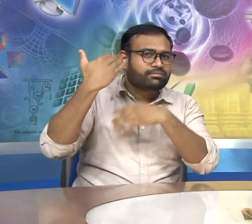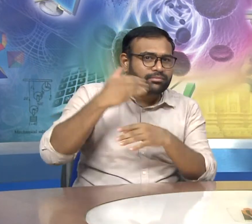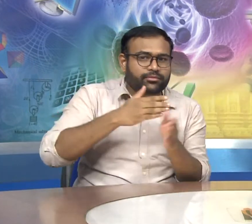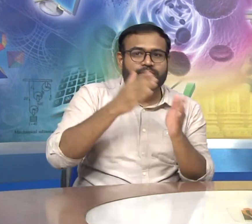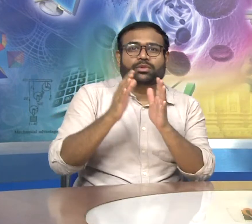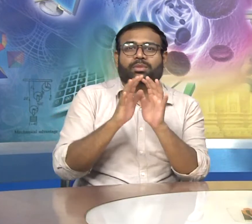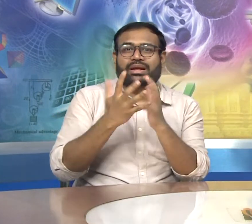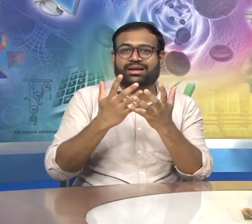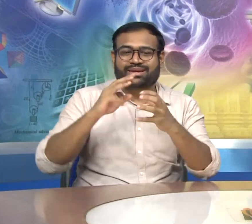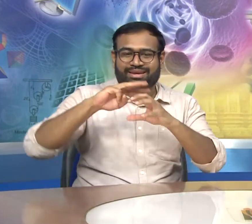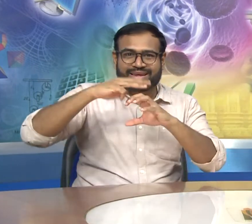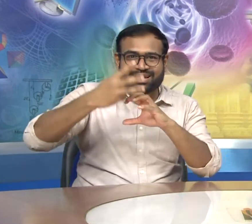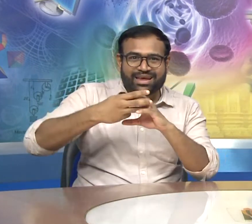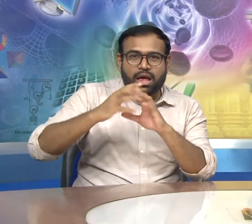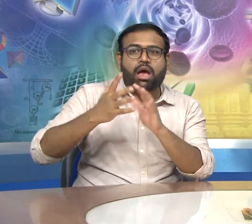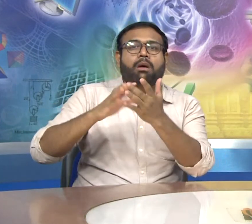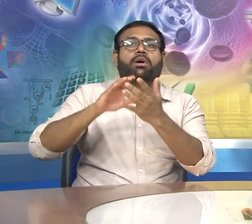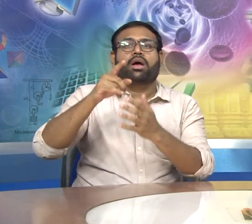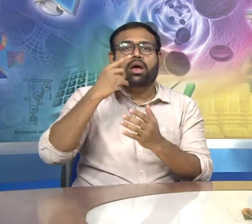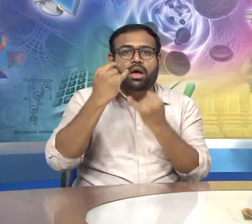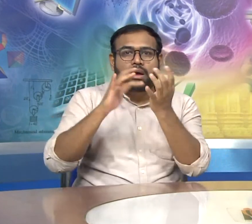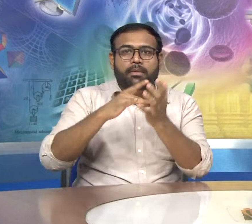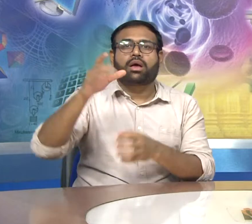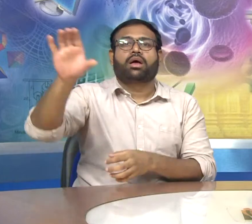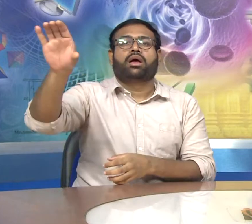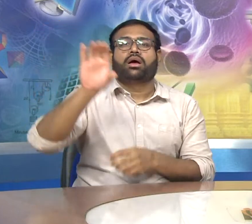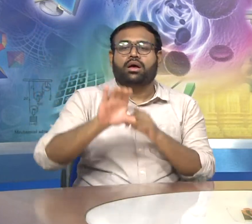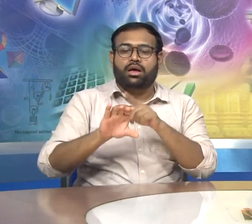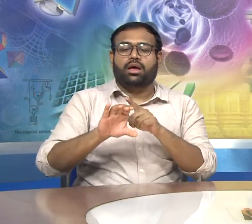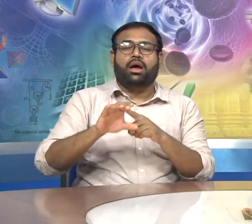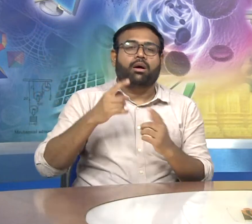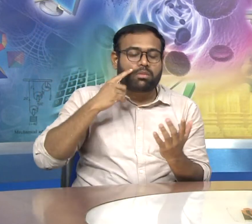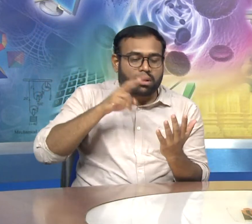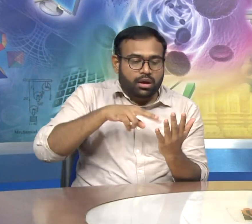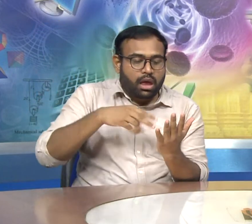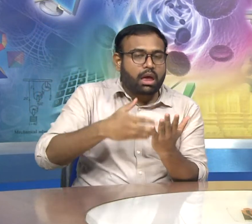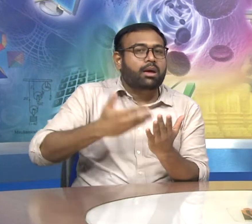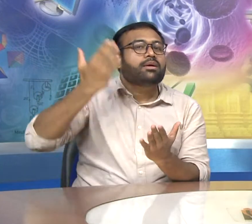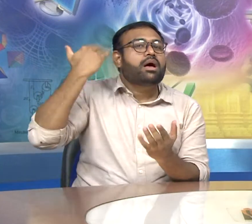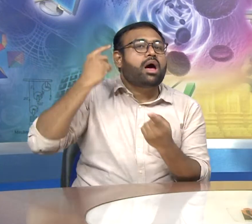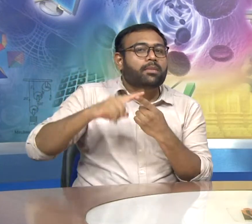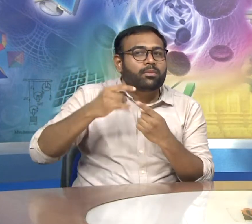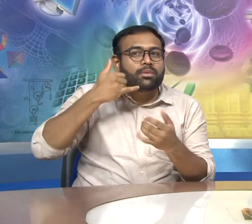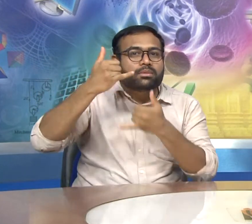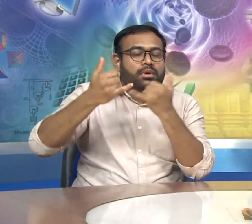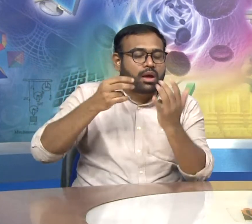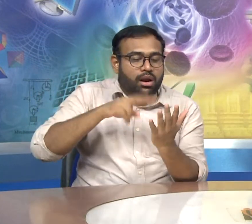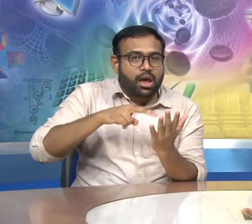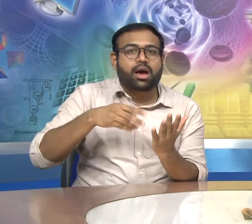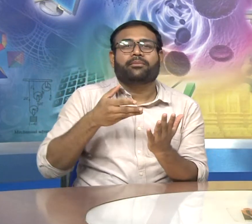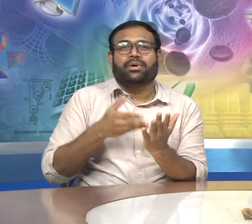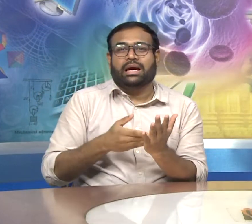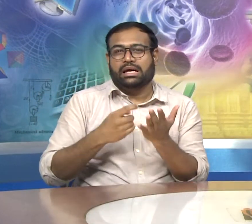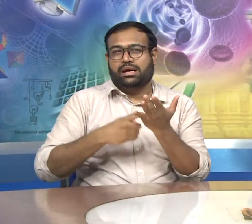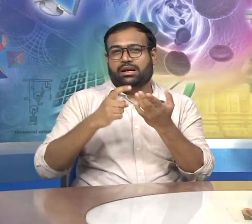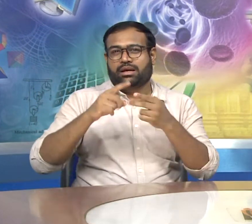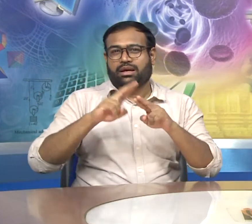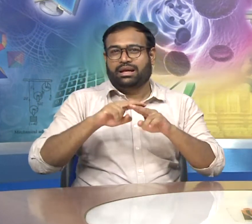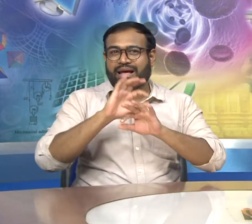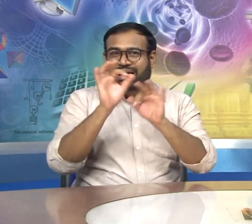encyclopedia, or trends where major development took place in the field of space research in last years,